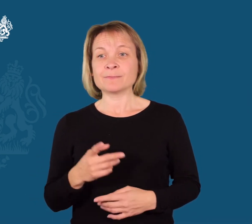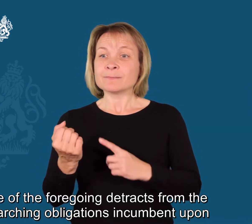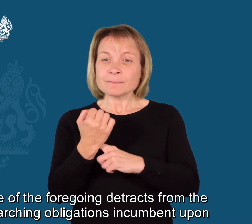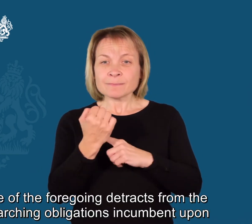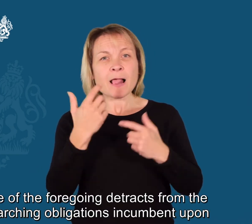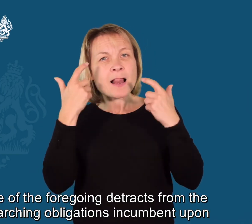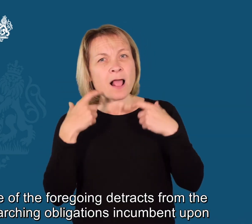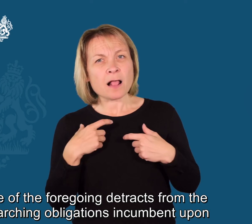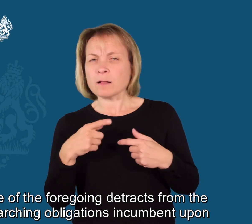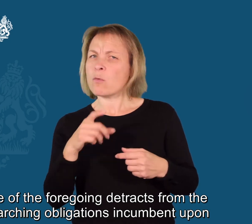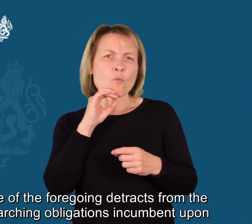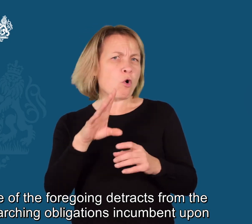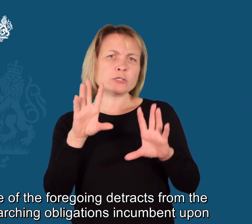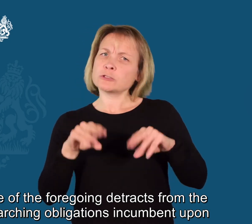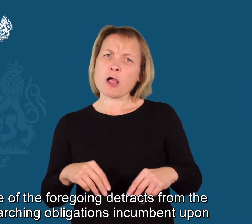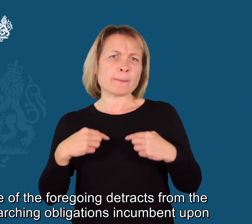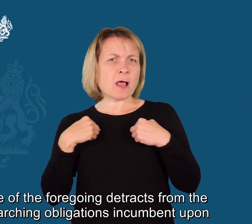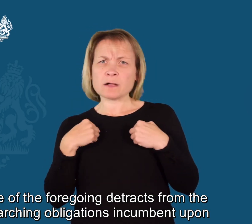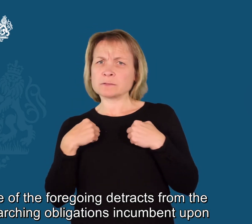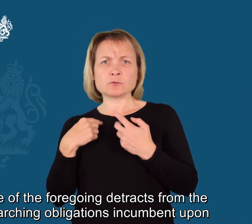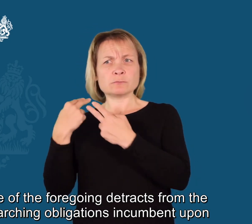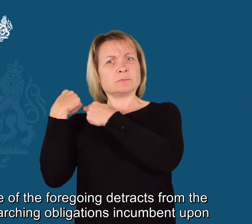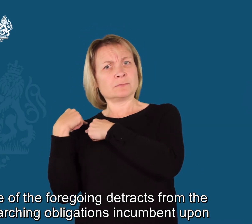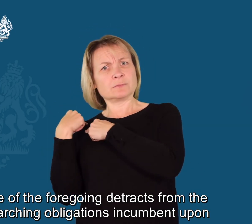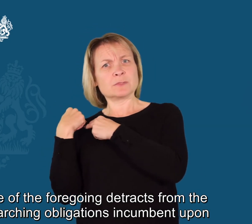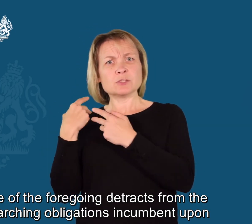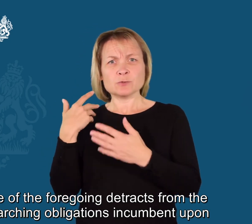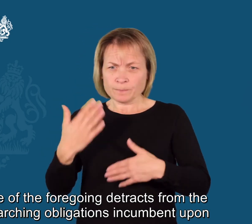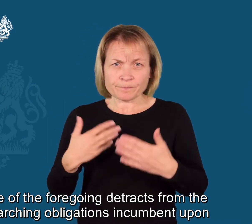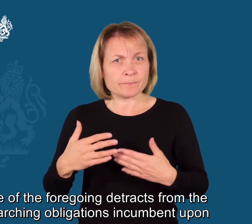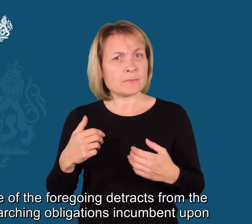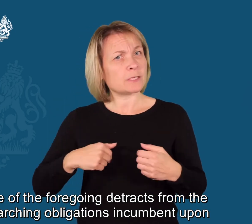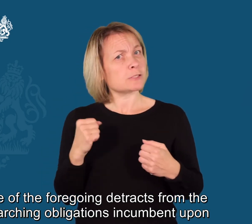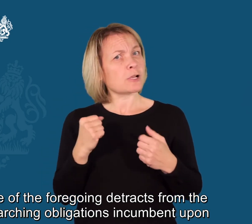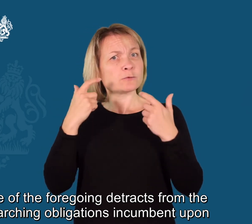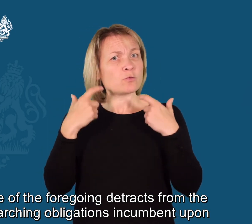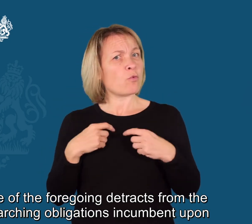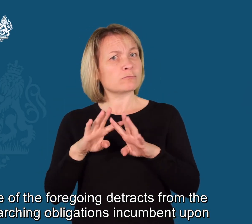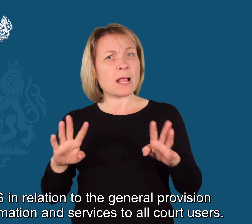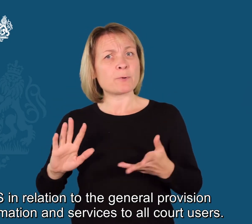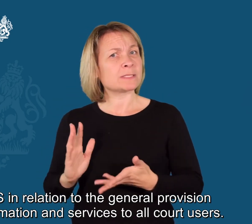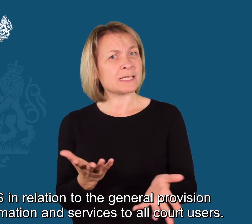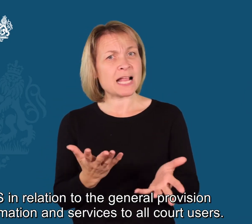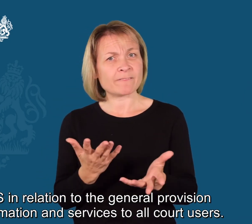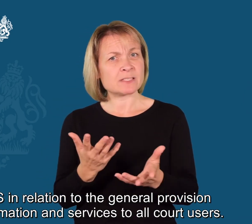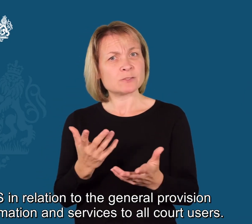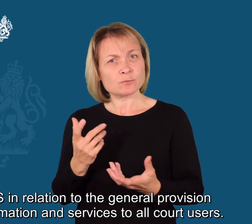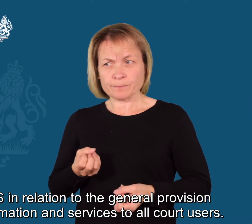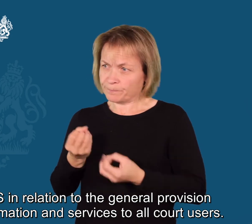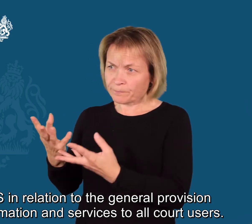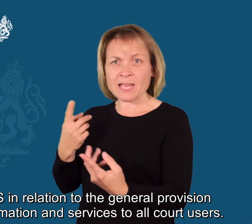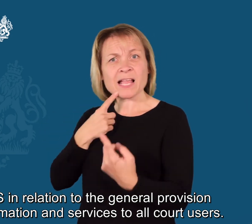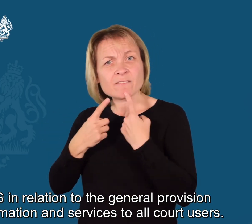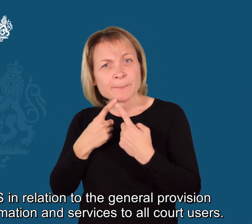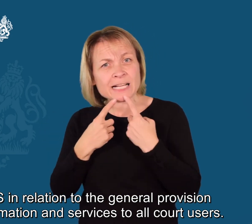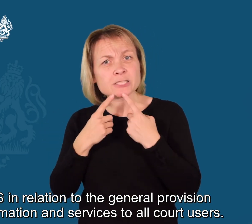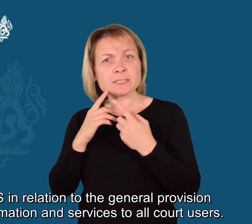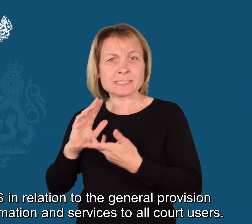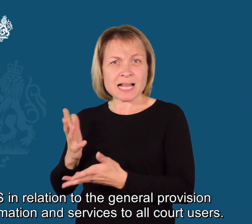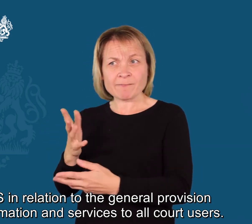None of the foregoing detracts from the overarching obligations incumbent upon SCTS in relation to the general provision of